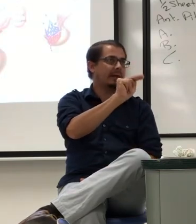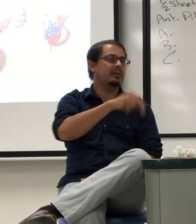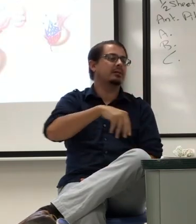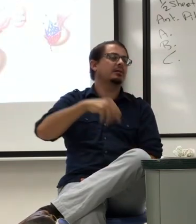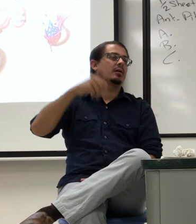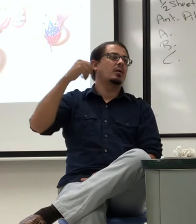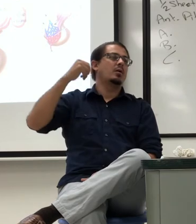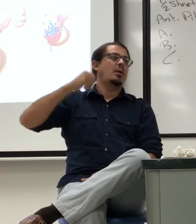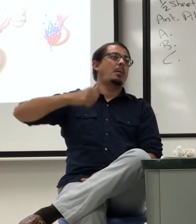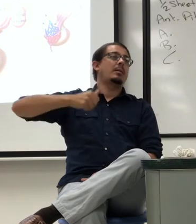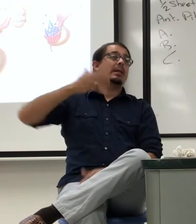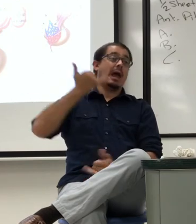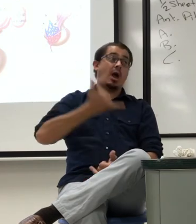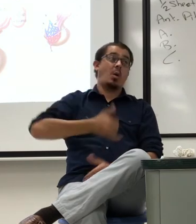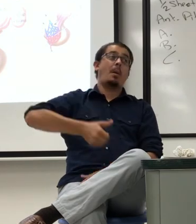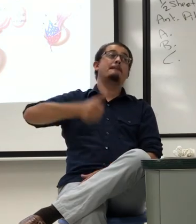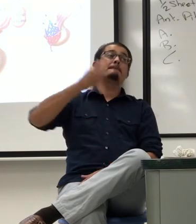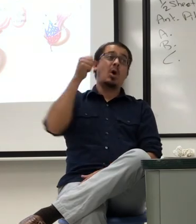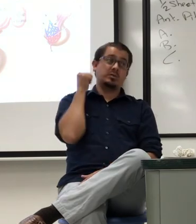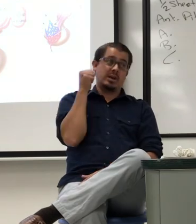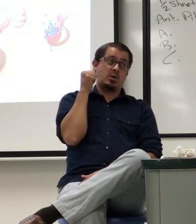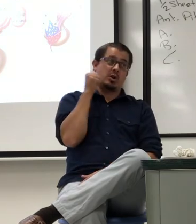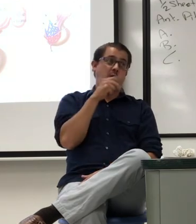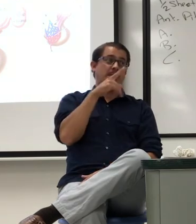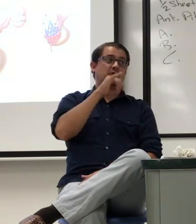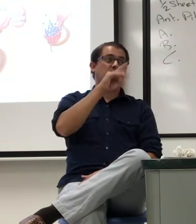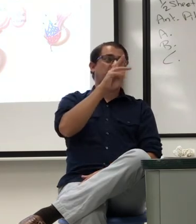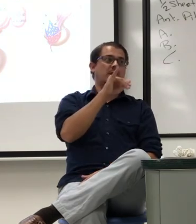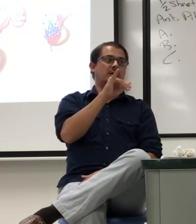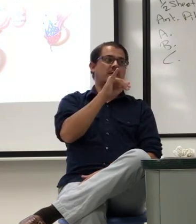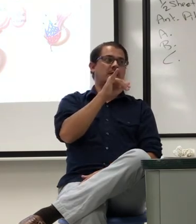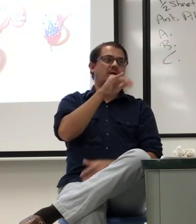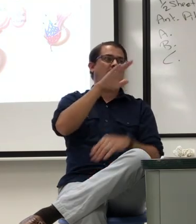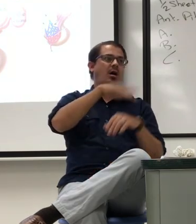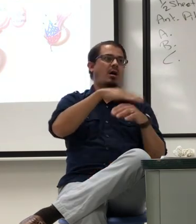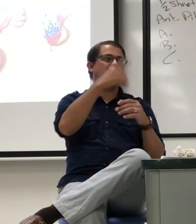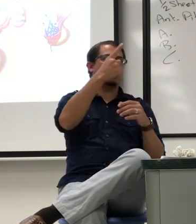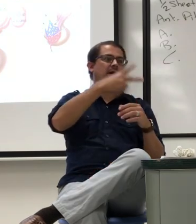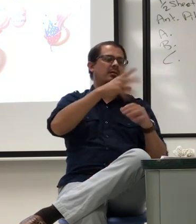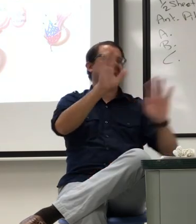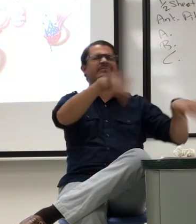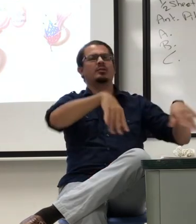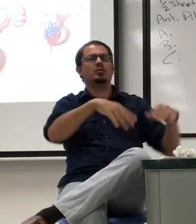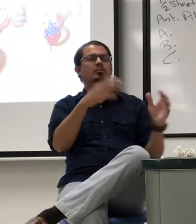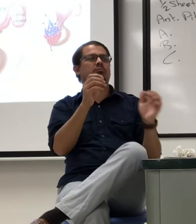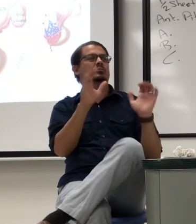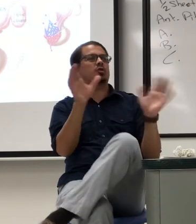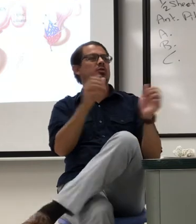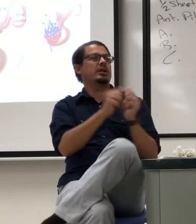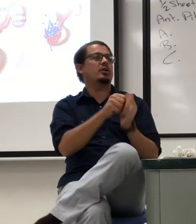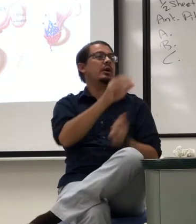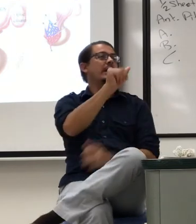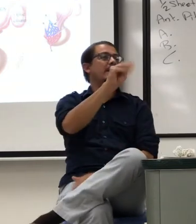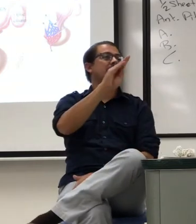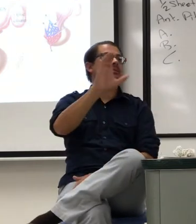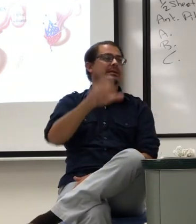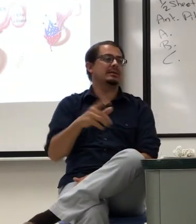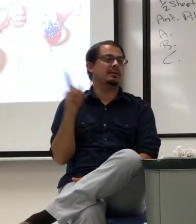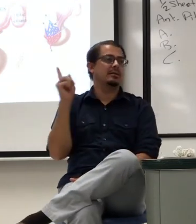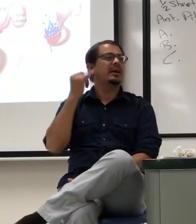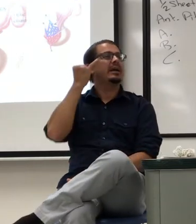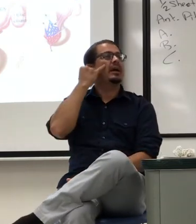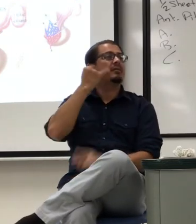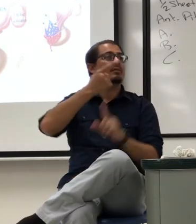posterior pituitary. So right on your half sheet, let's do it together. We'll forget the half sheet for now. A, B, C. If